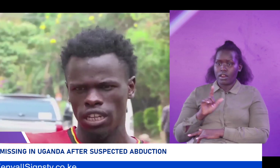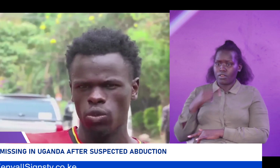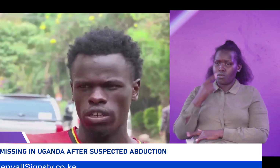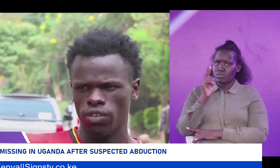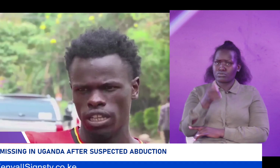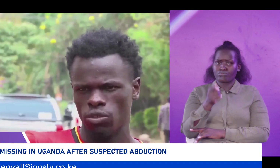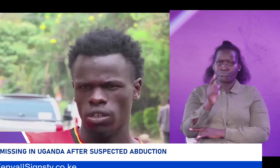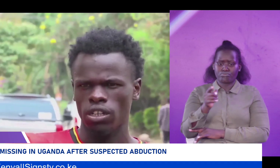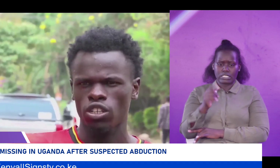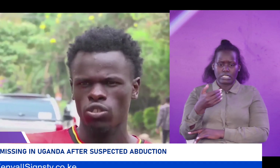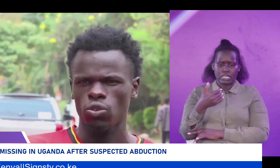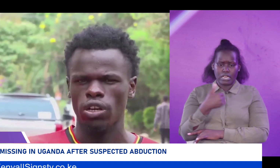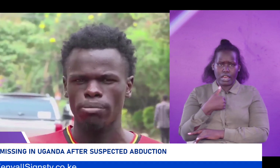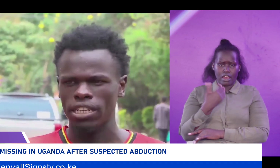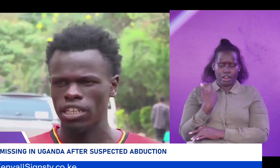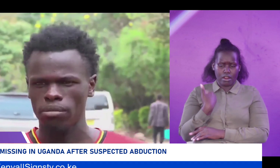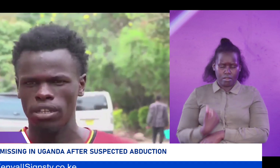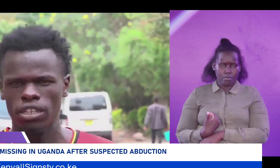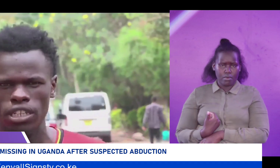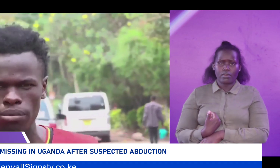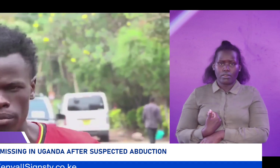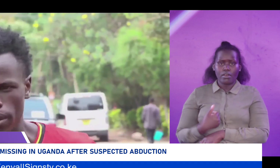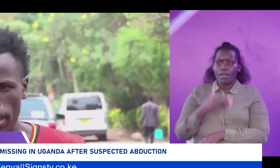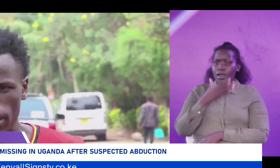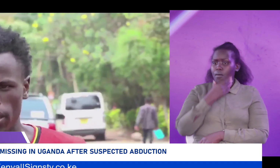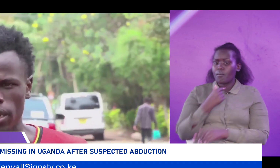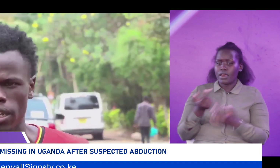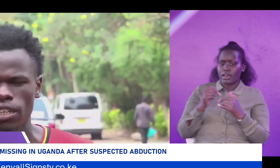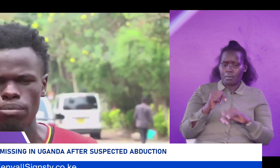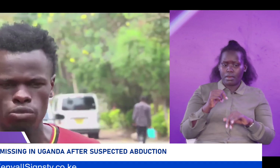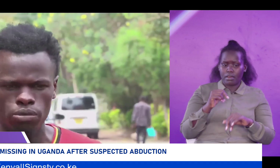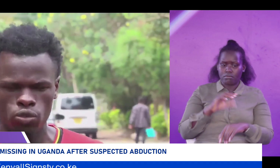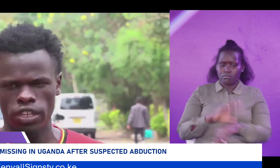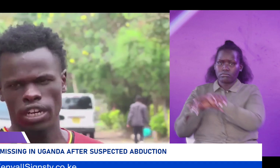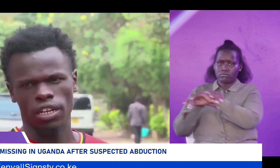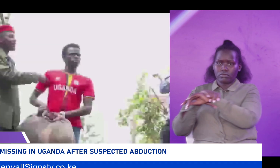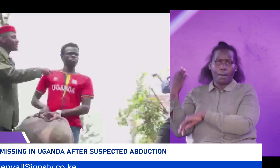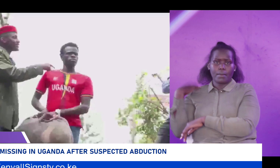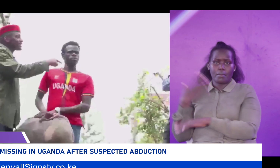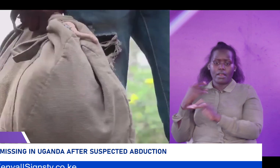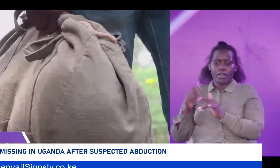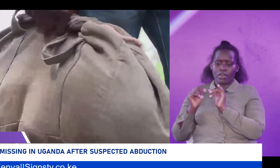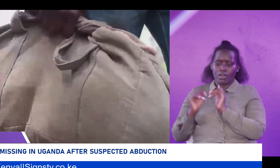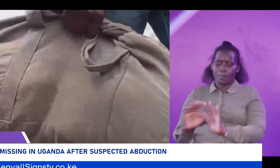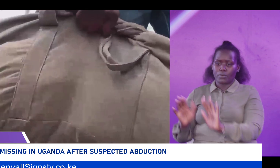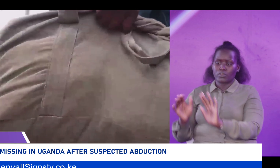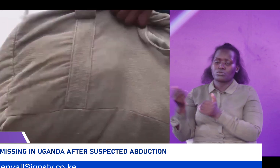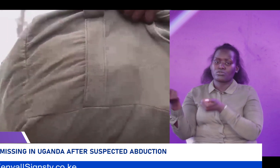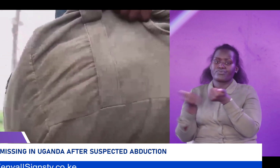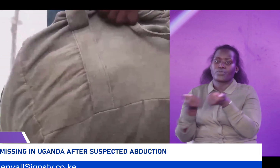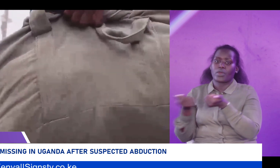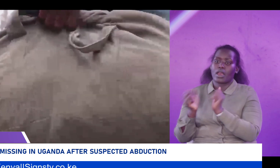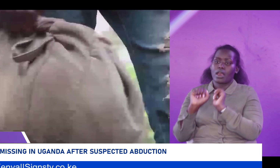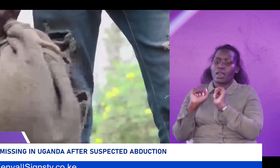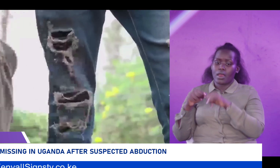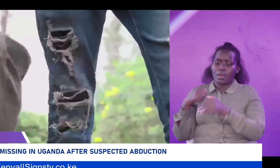that one. So a man came and then grabbed my back and then pushed me to the car. They were not able to help me because they even